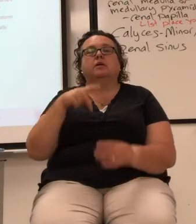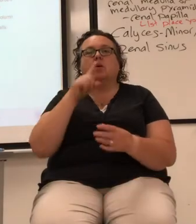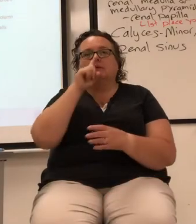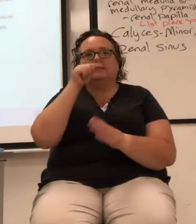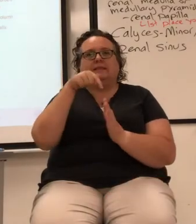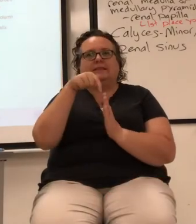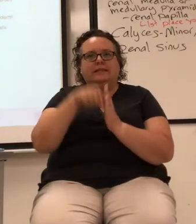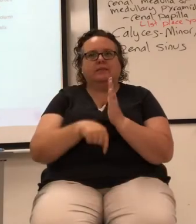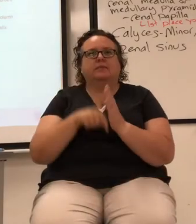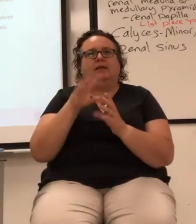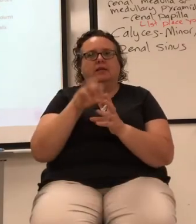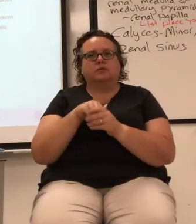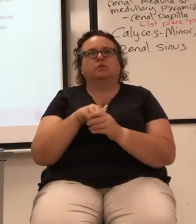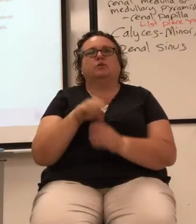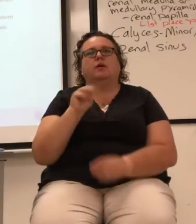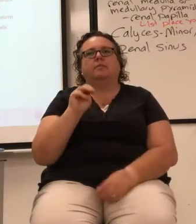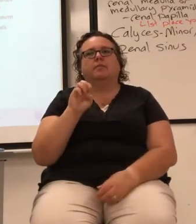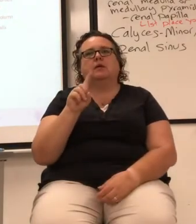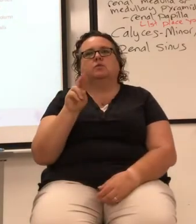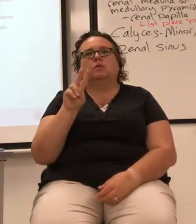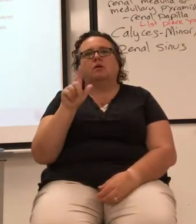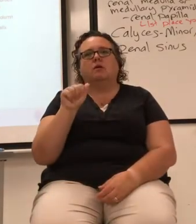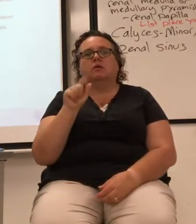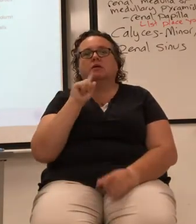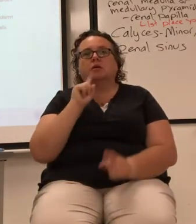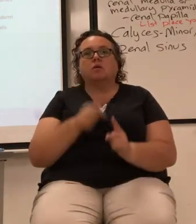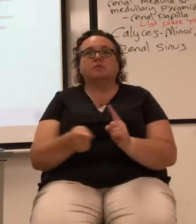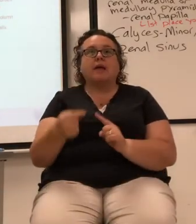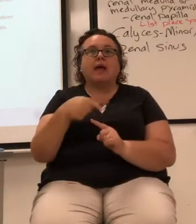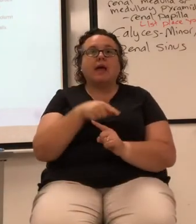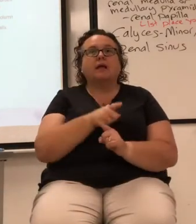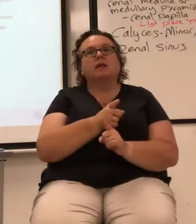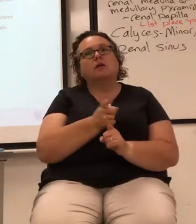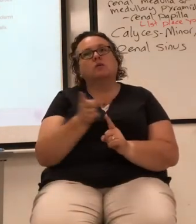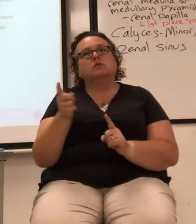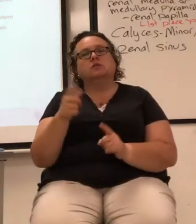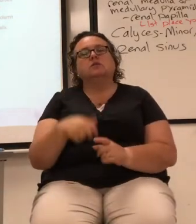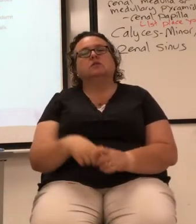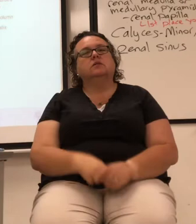medulla. It's going to turn back and go by